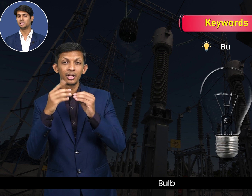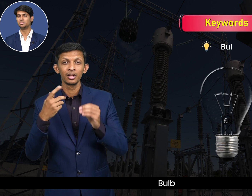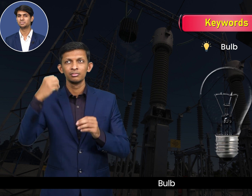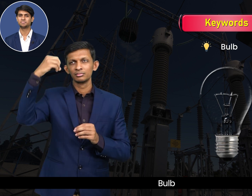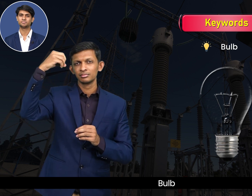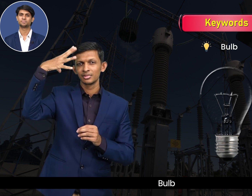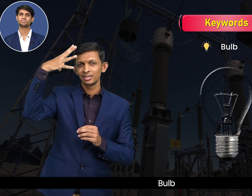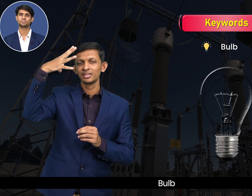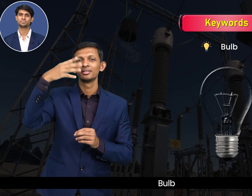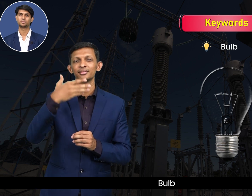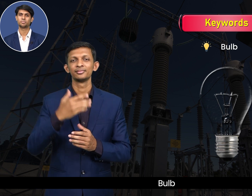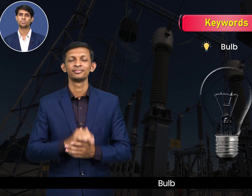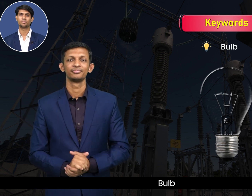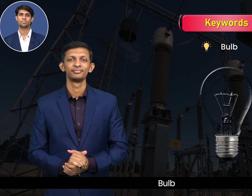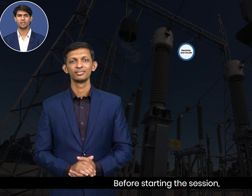bulb.